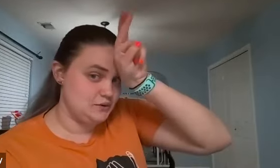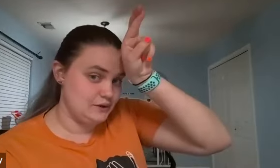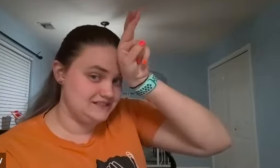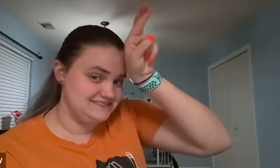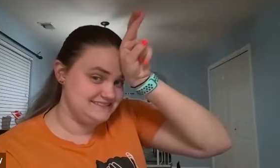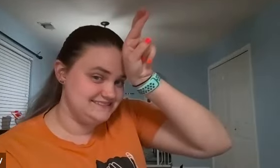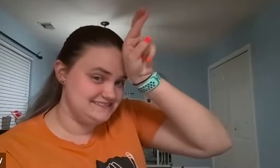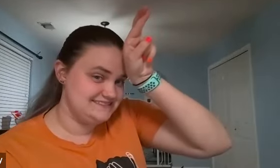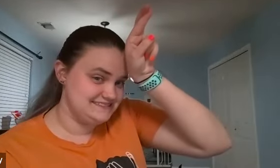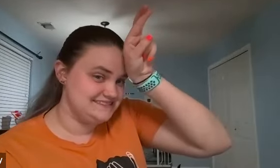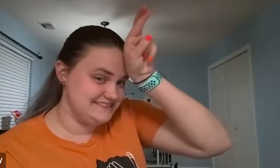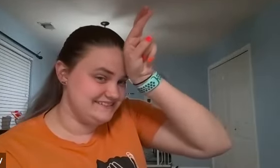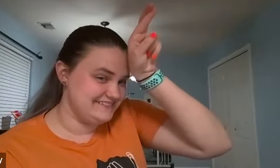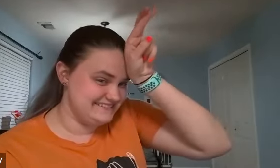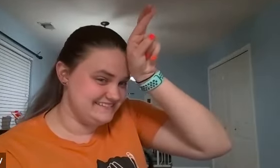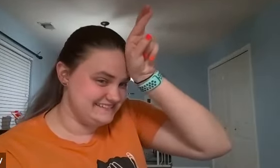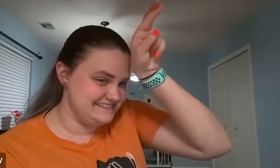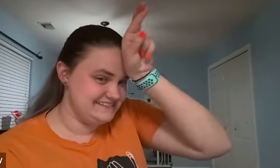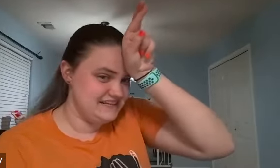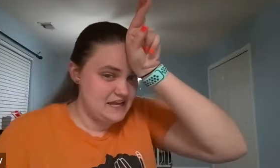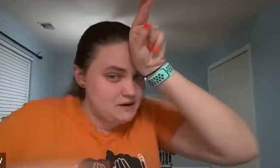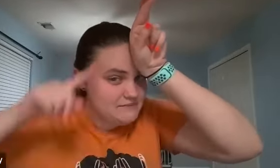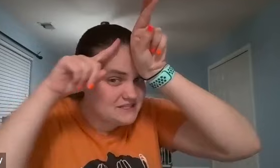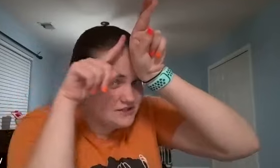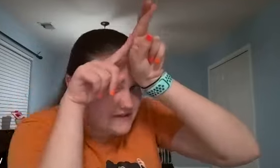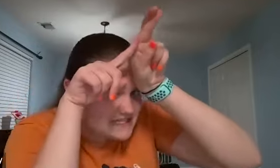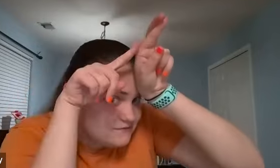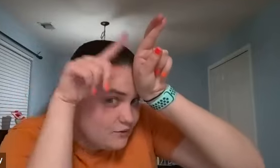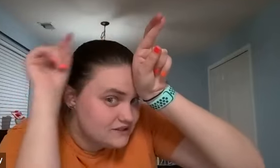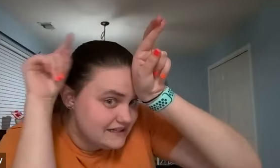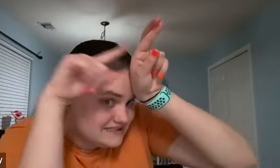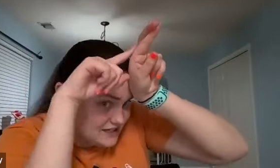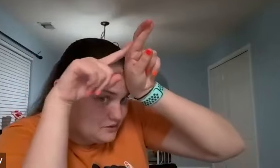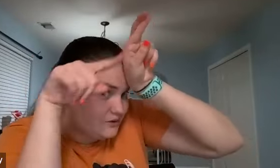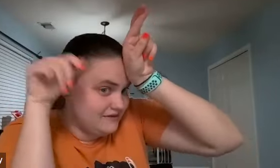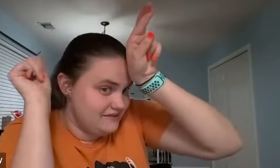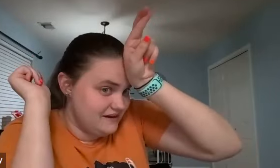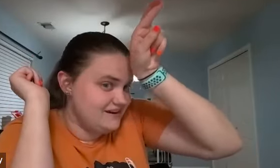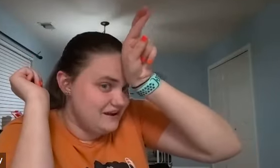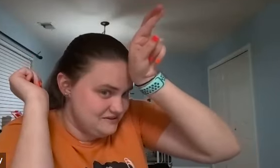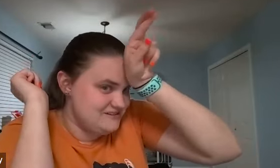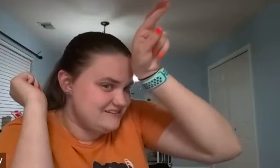unicorn. Unicorn. And you want to make sure it's facing forward like it's an actual horn. There you go,